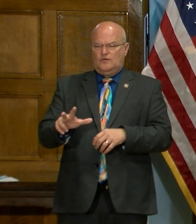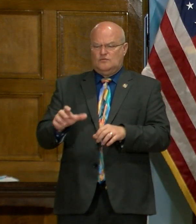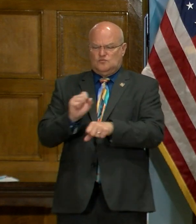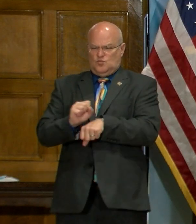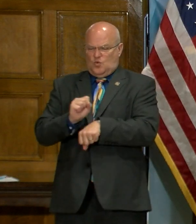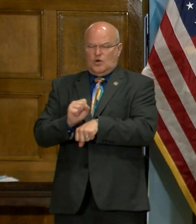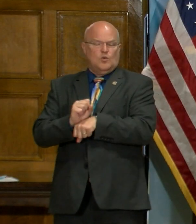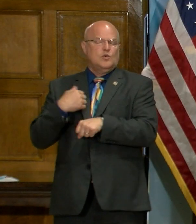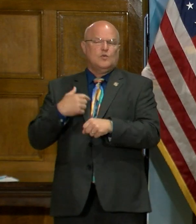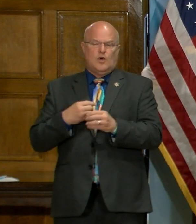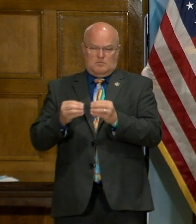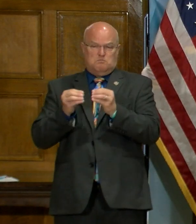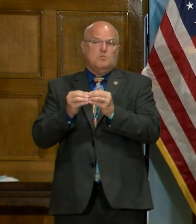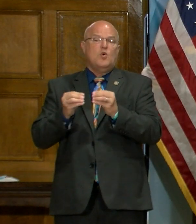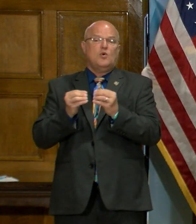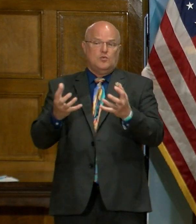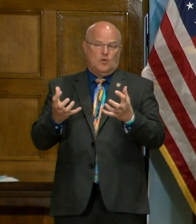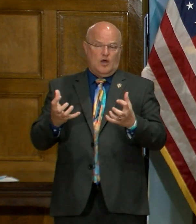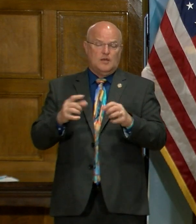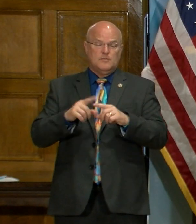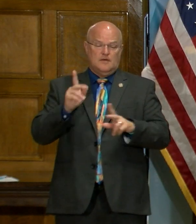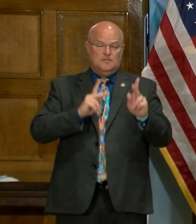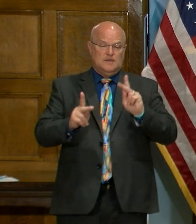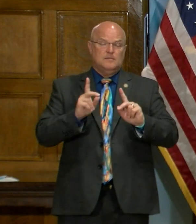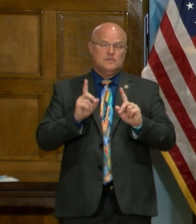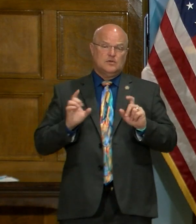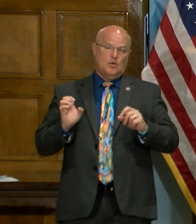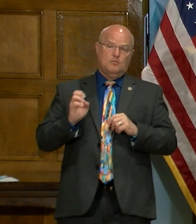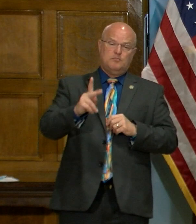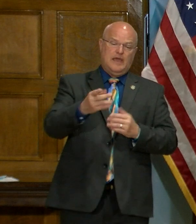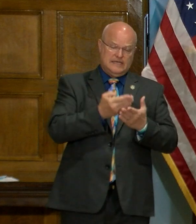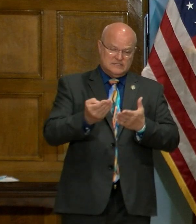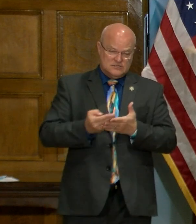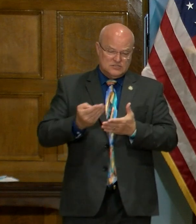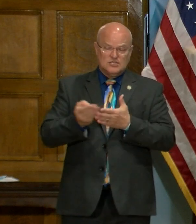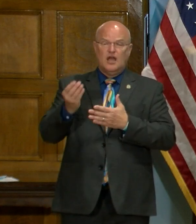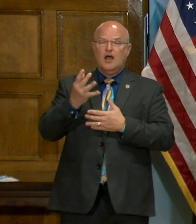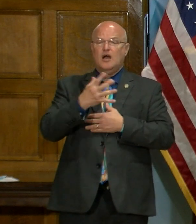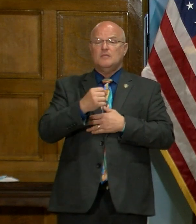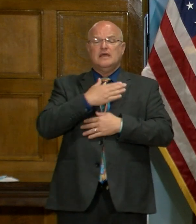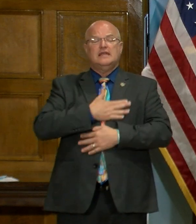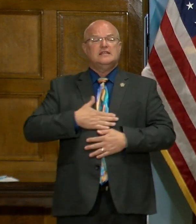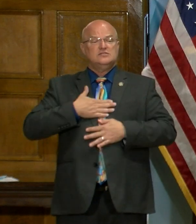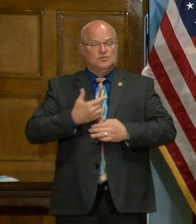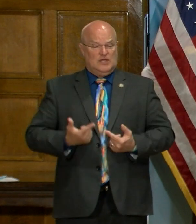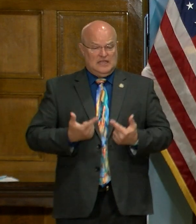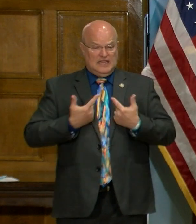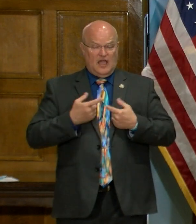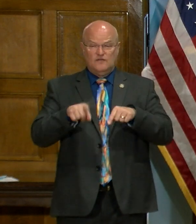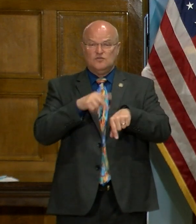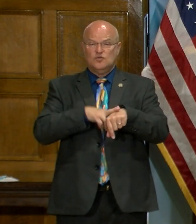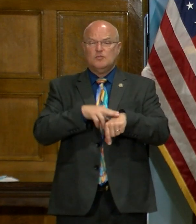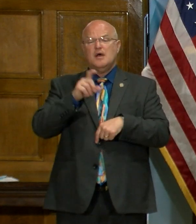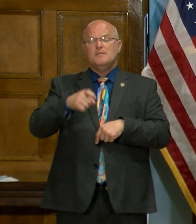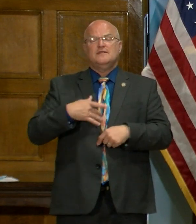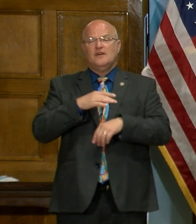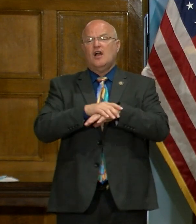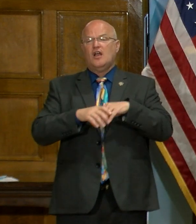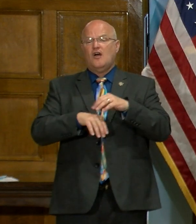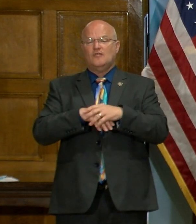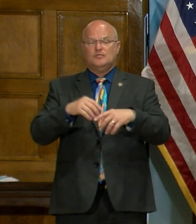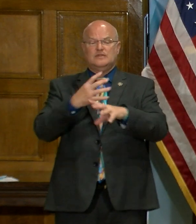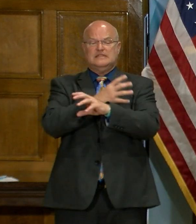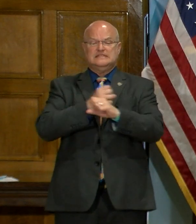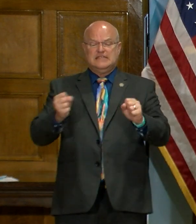capacity. We want them at larger capacity, but for people to go back and shop and to enjoy life as normal. They have to feel comfortable